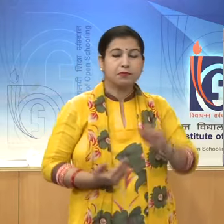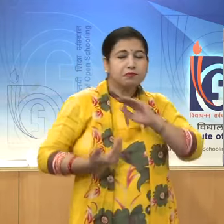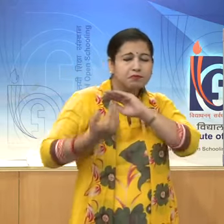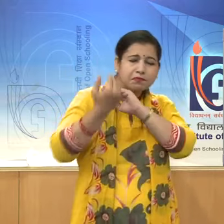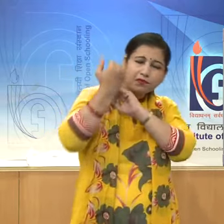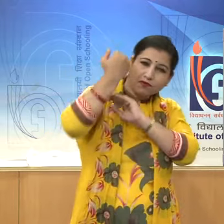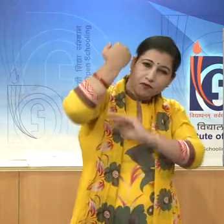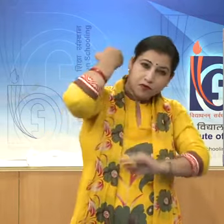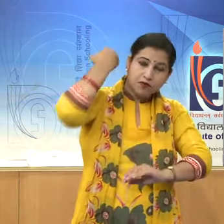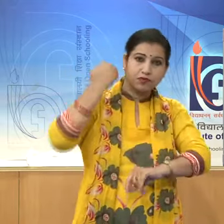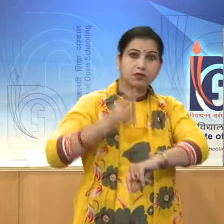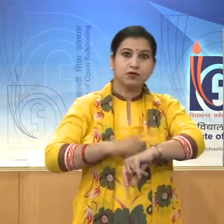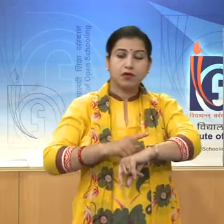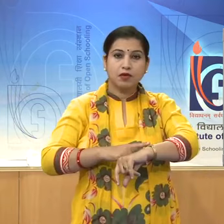ancient Gothic